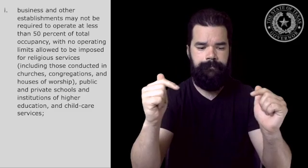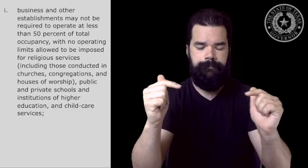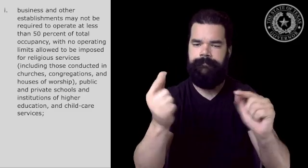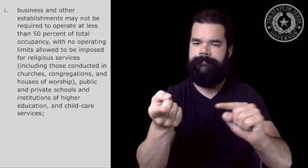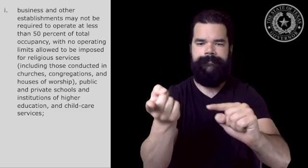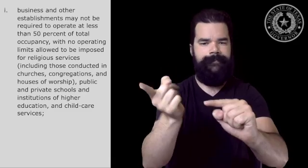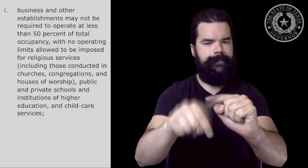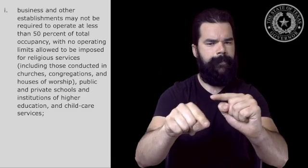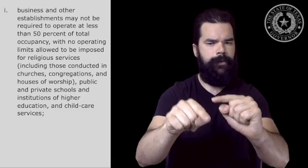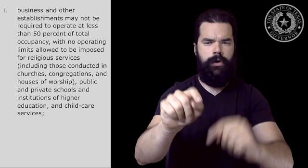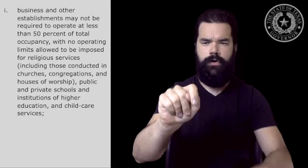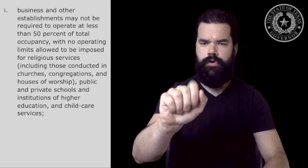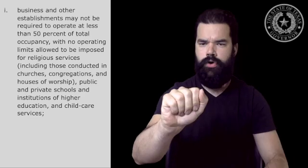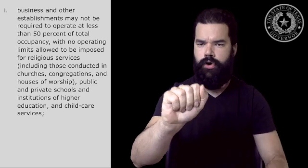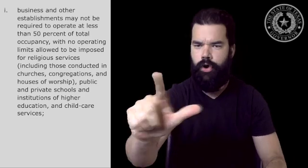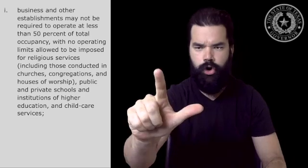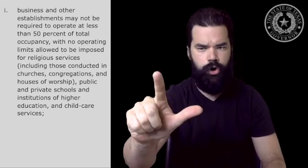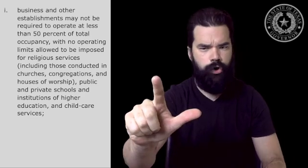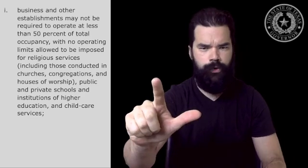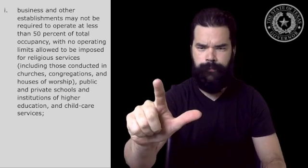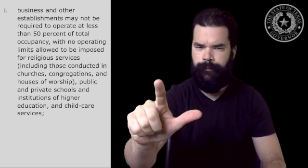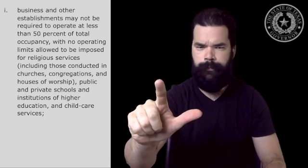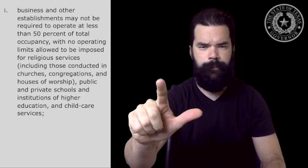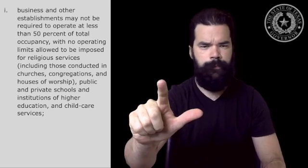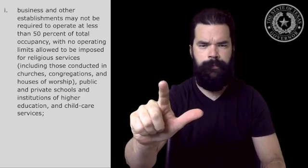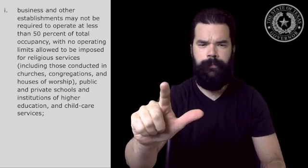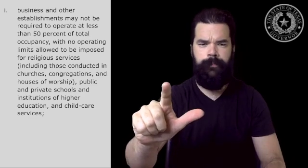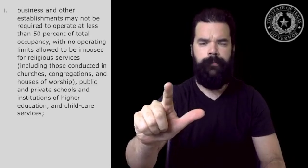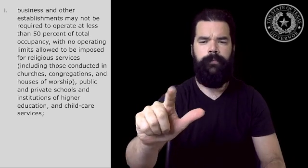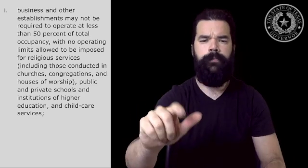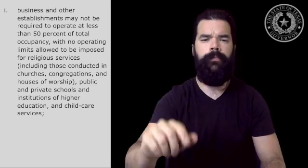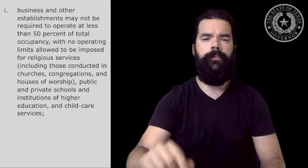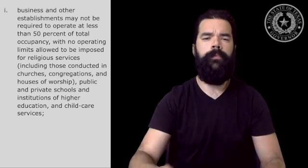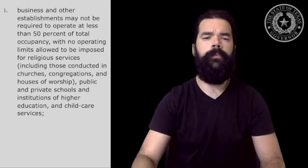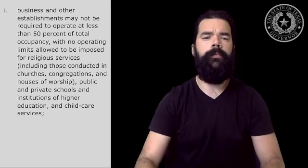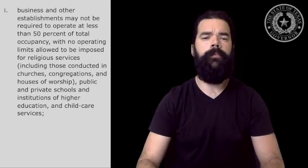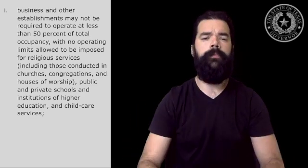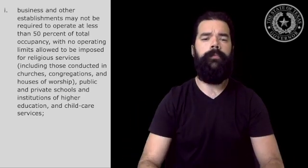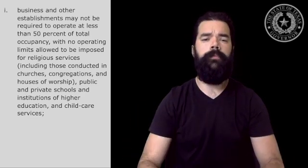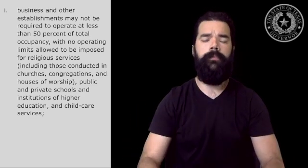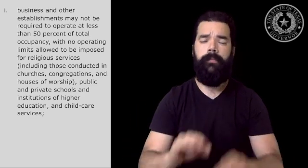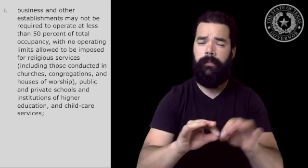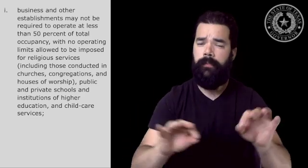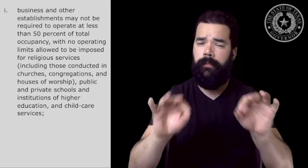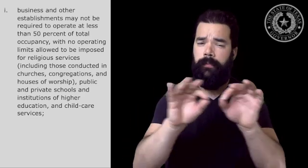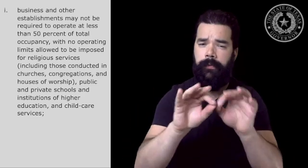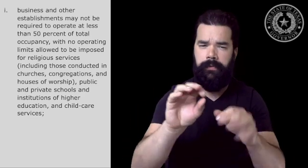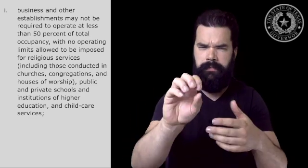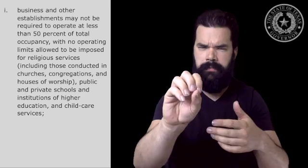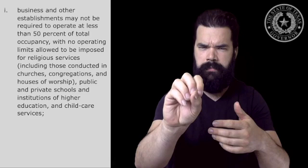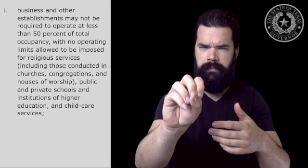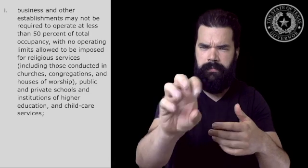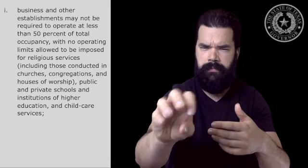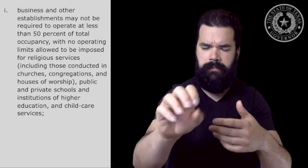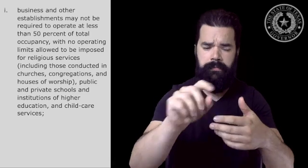schools, and institutions of higher education and child care services.